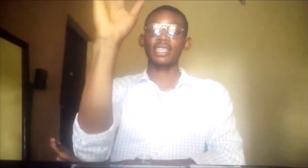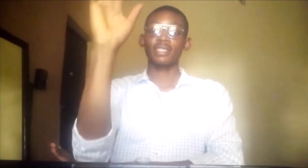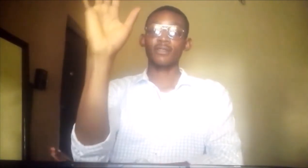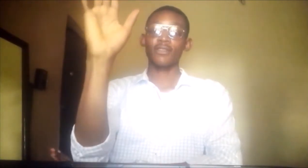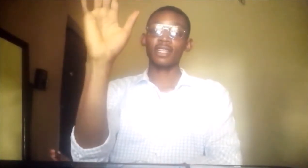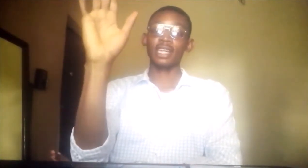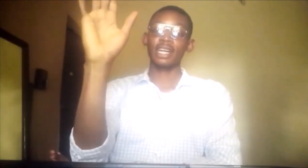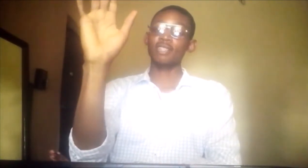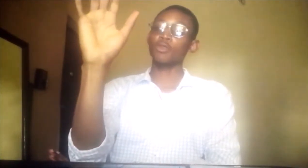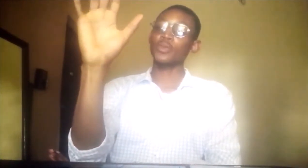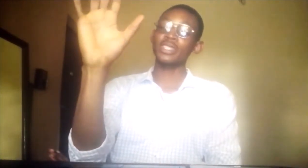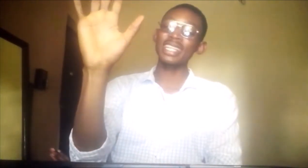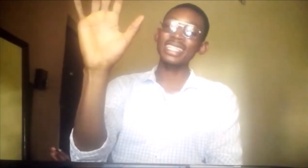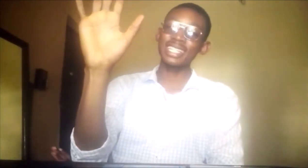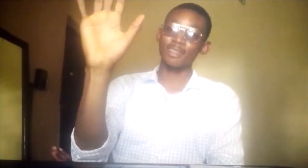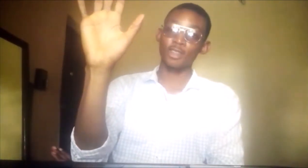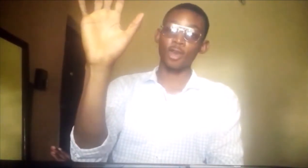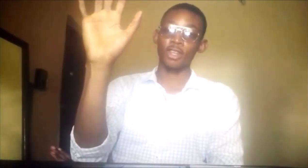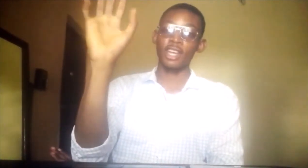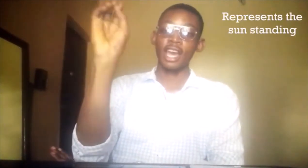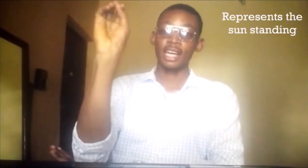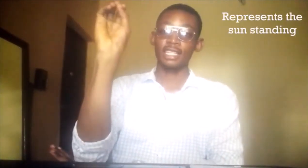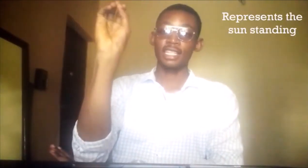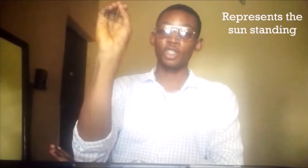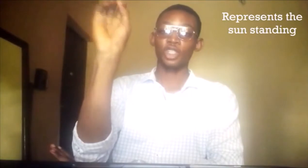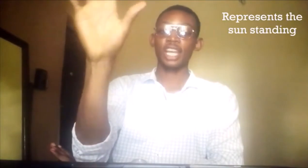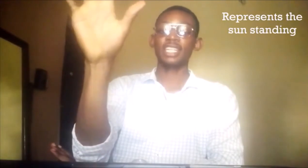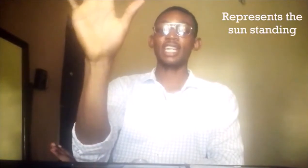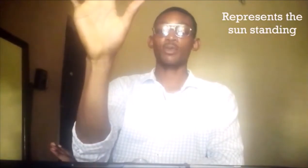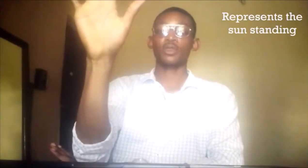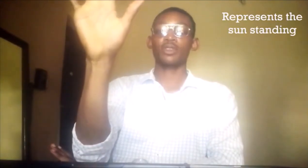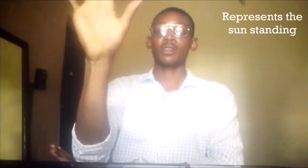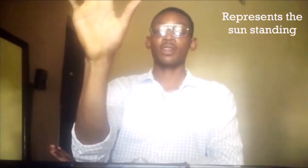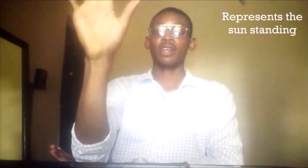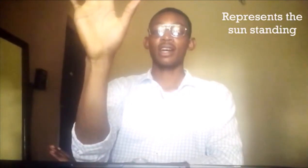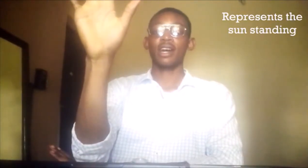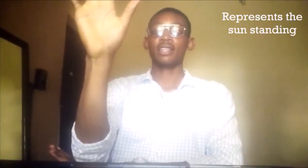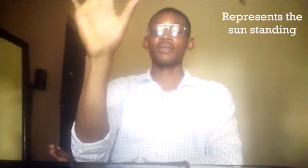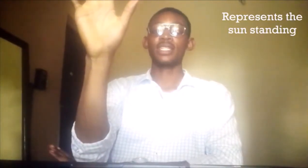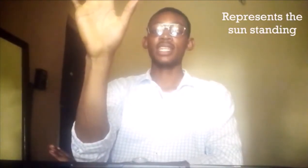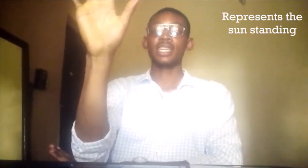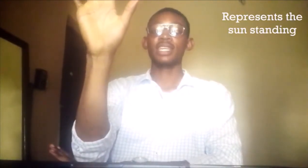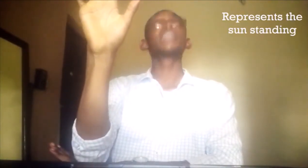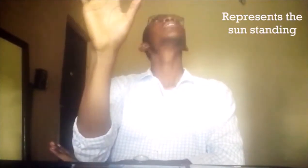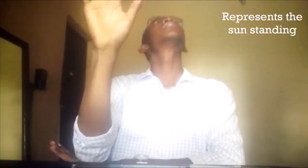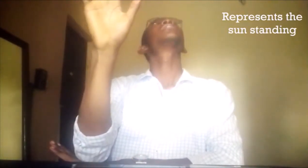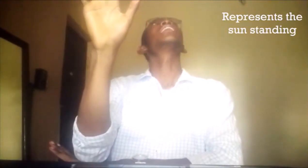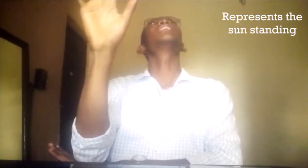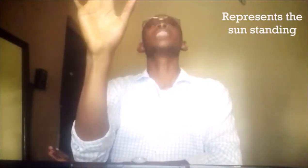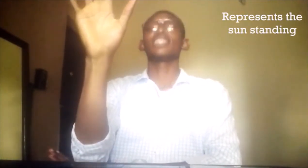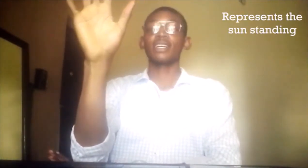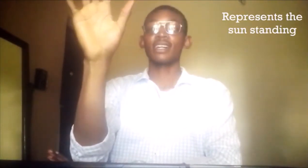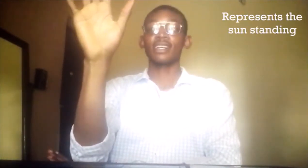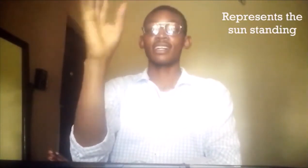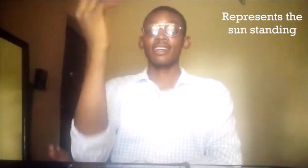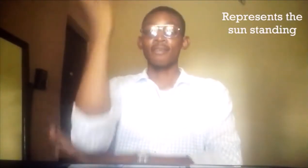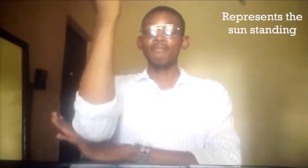the fact that it's representing the sun and it's shining out at midday, standing in the